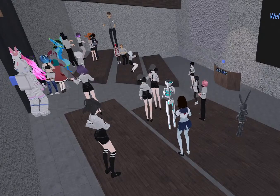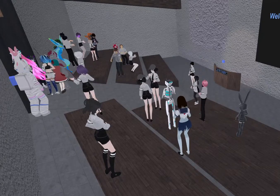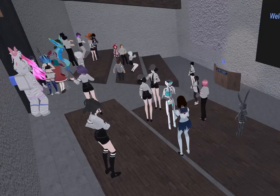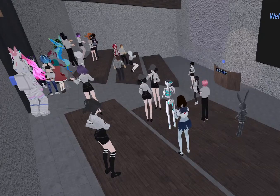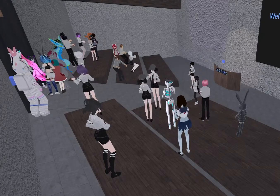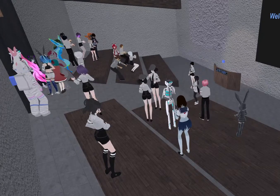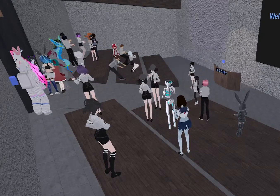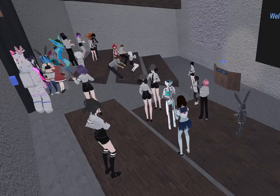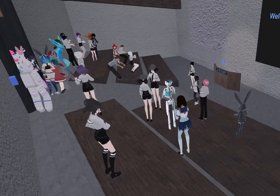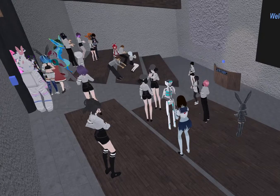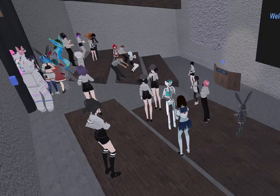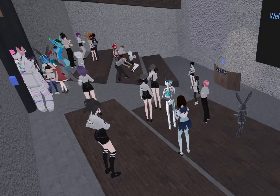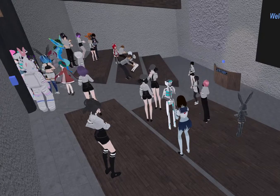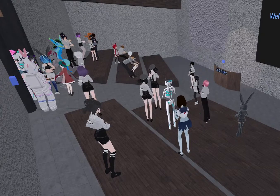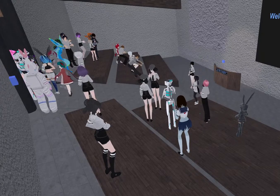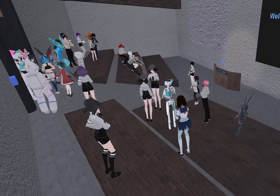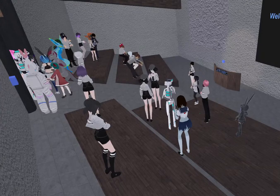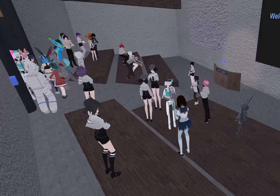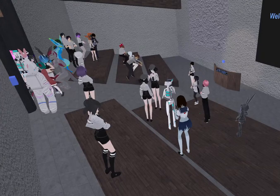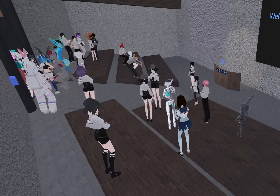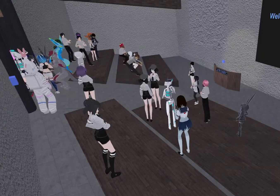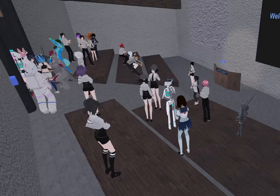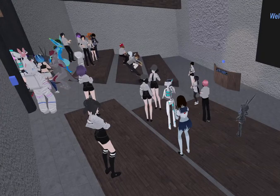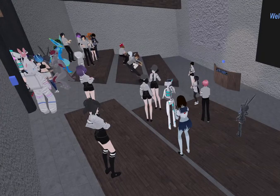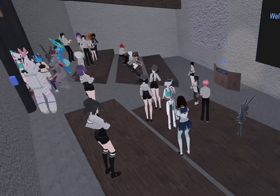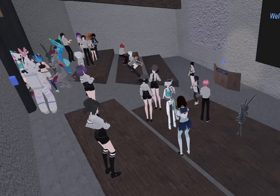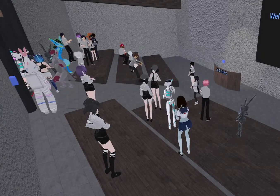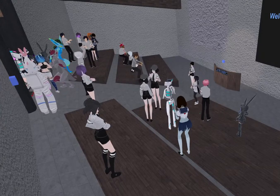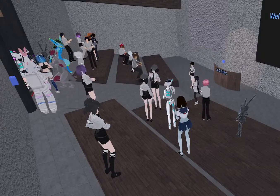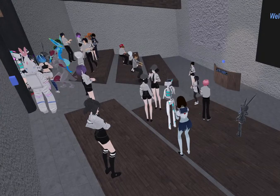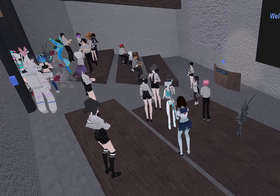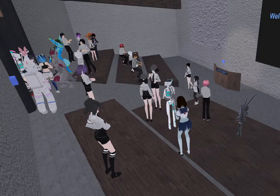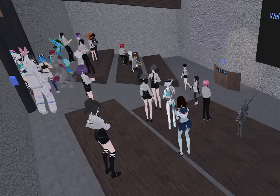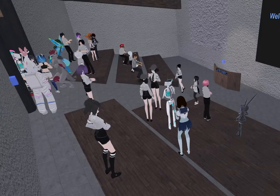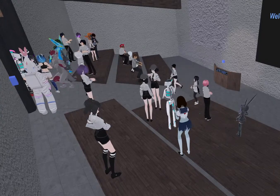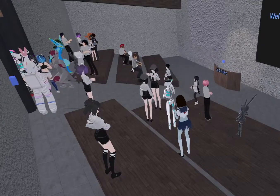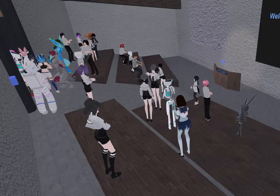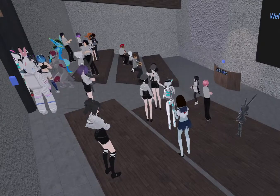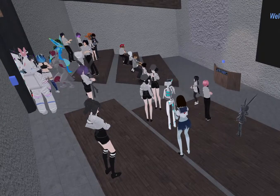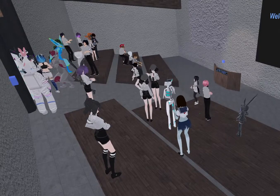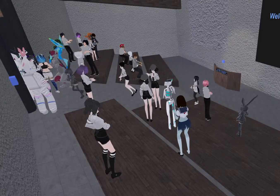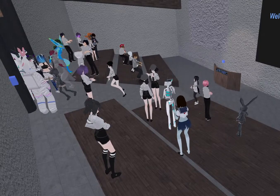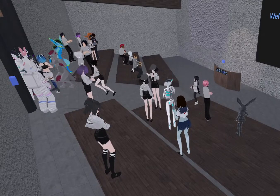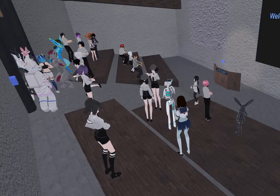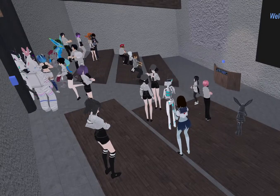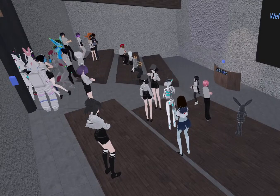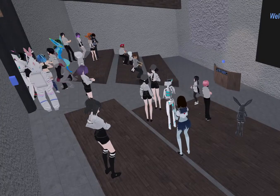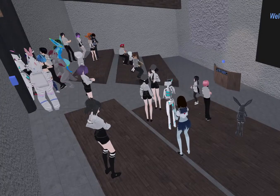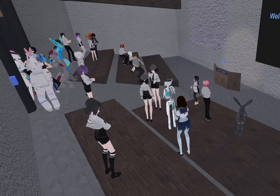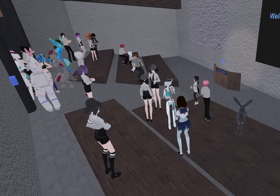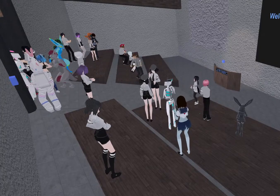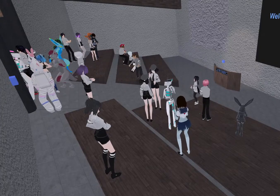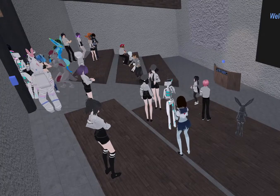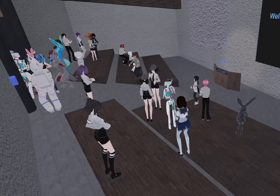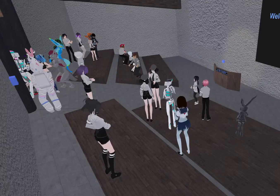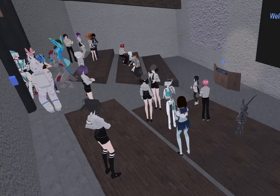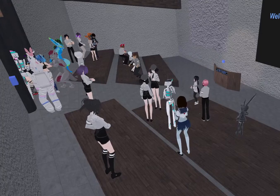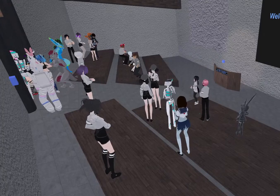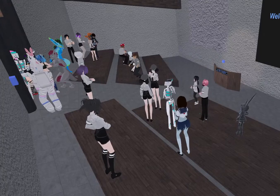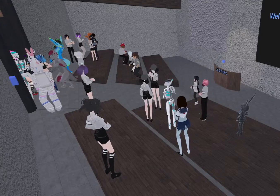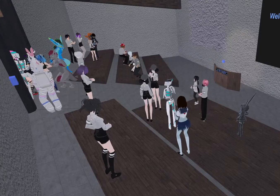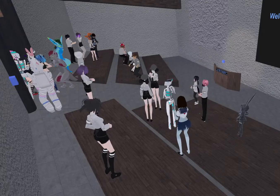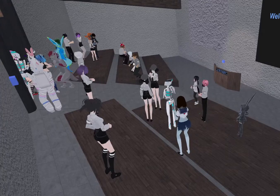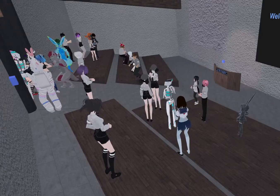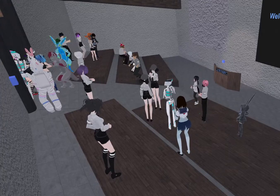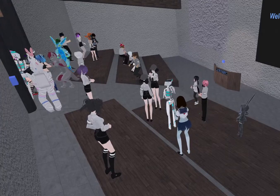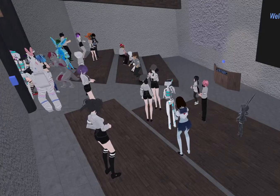Well, I could give a game that lets you play tuberculosis, but that would be a spoiler. You ever gotten a tuberculosis test before? Have